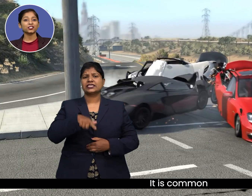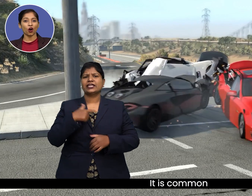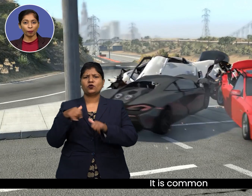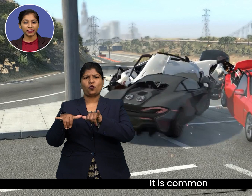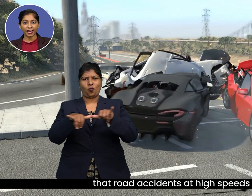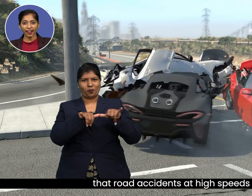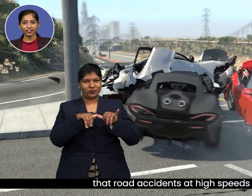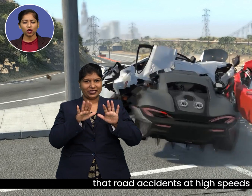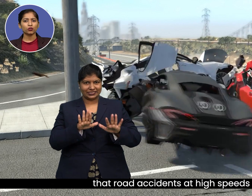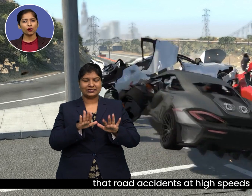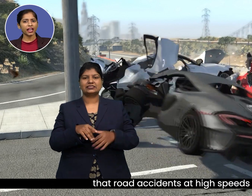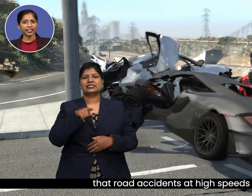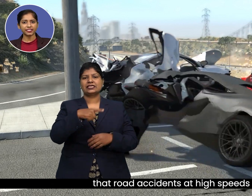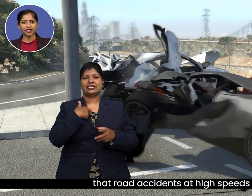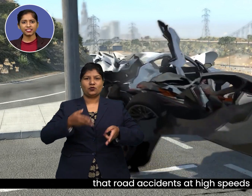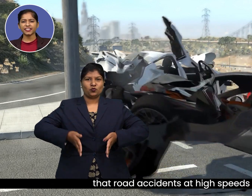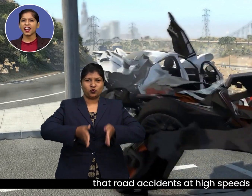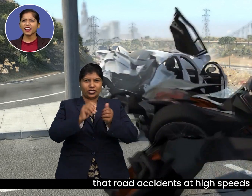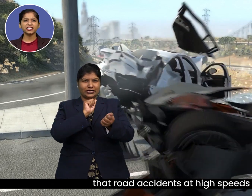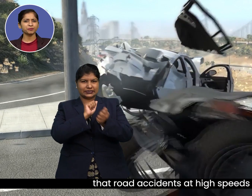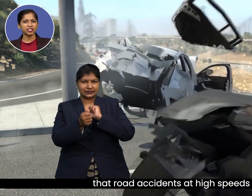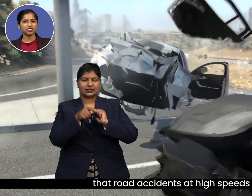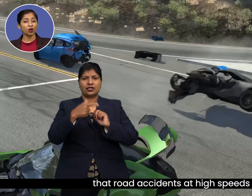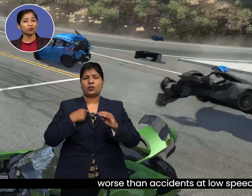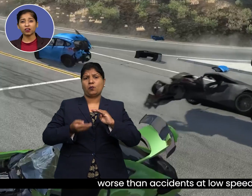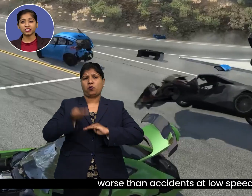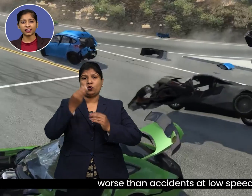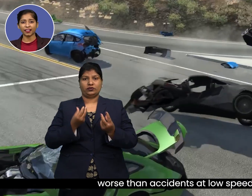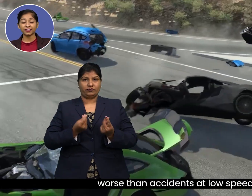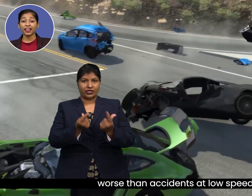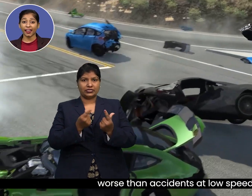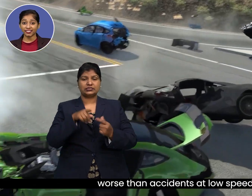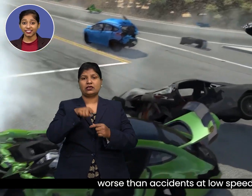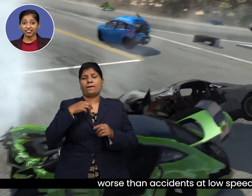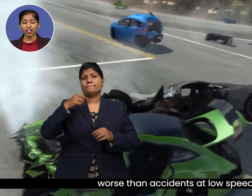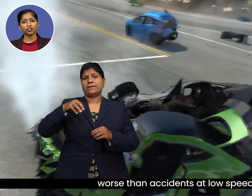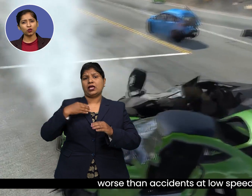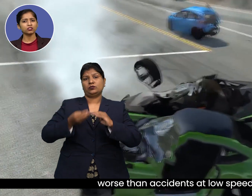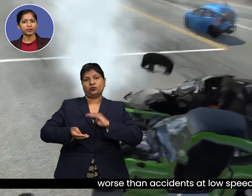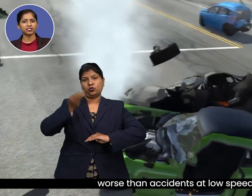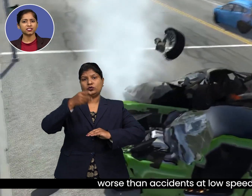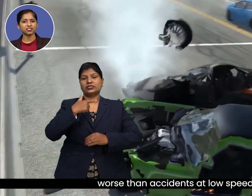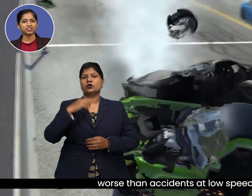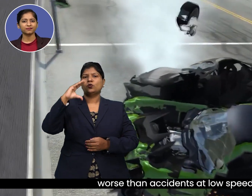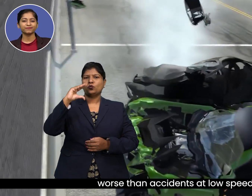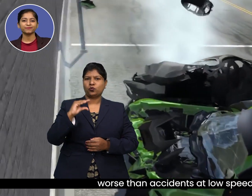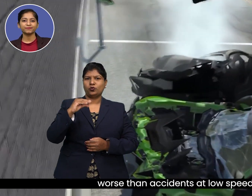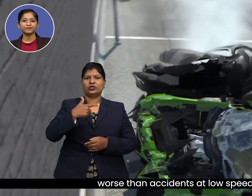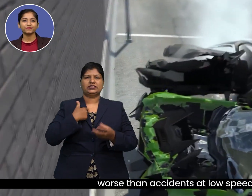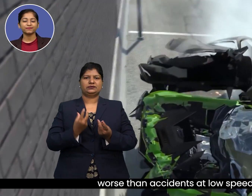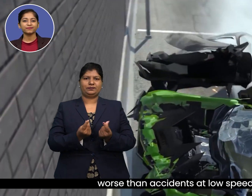It is common that road accidents at high speeds are worse than accidents at low speeds.